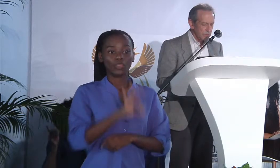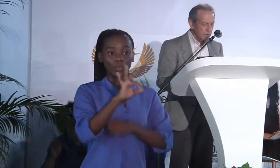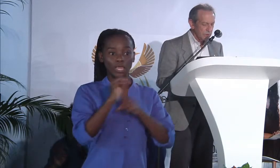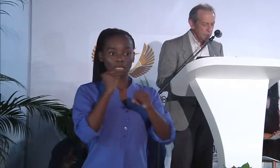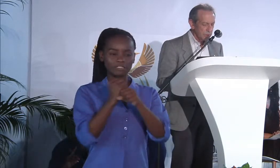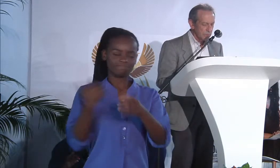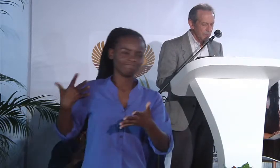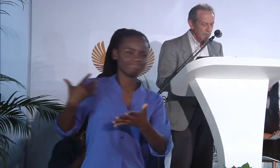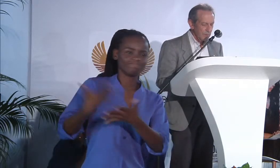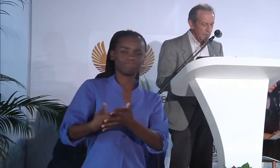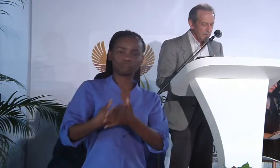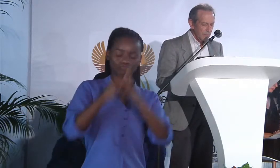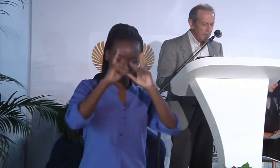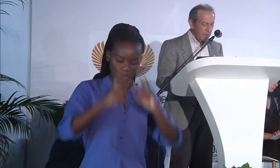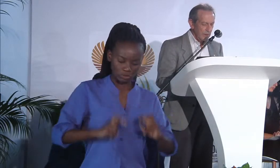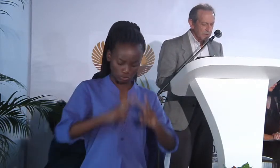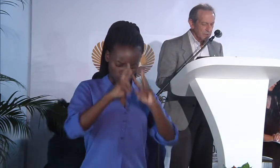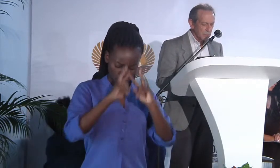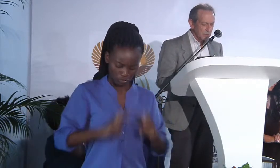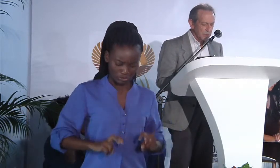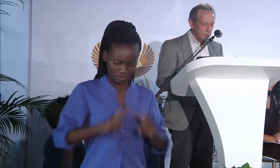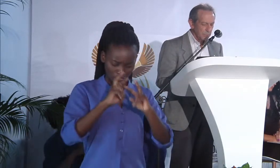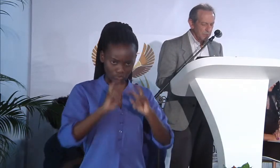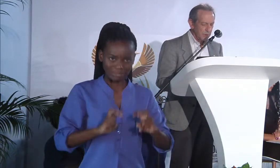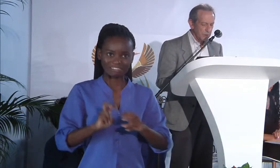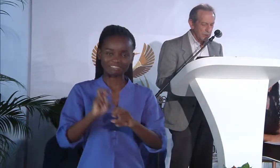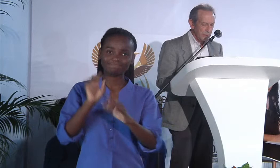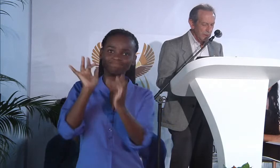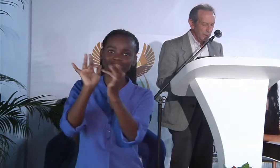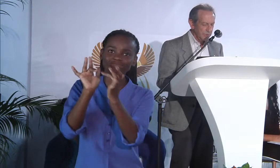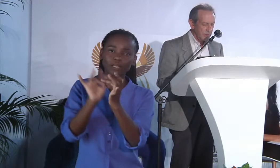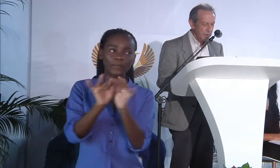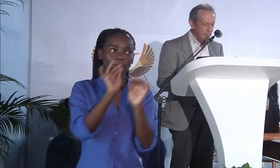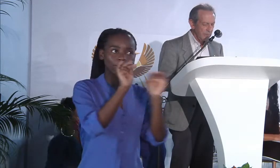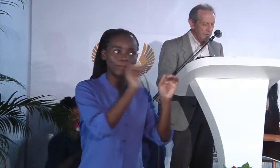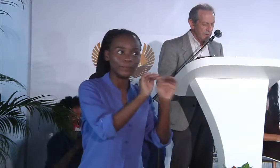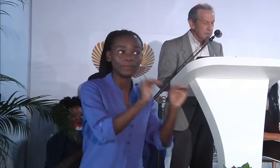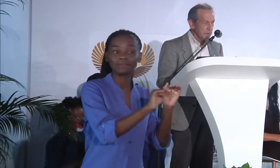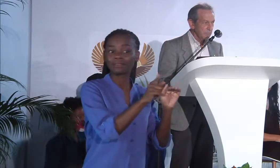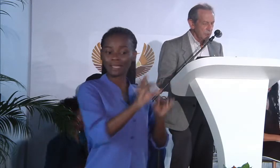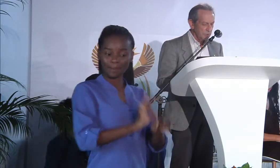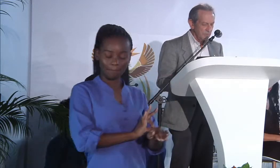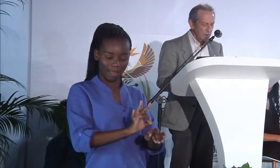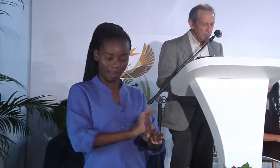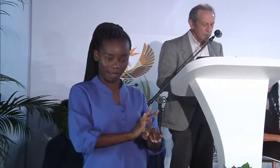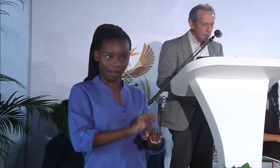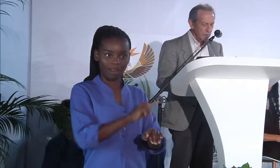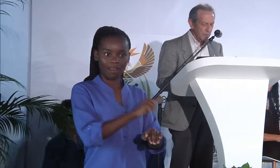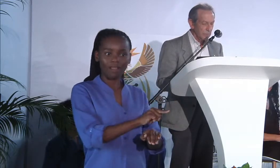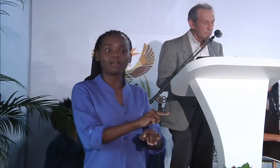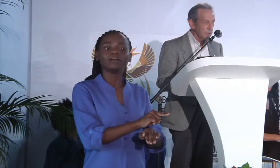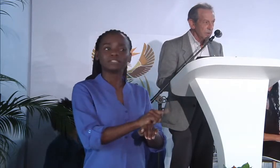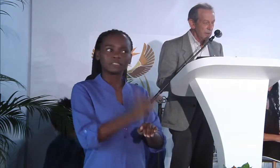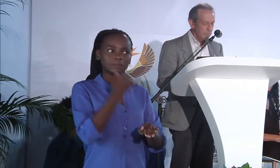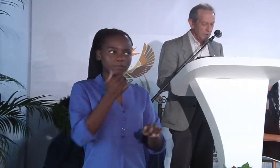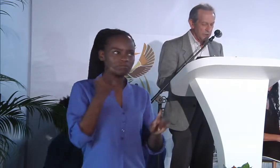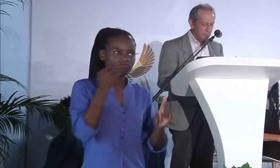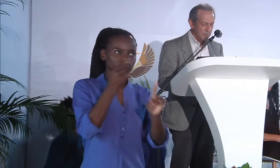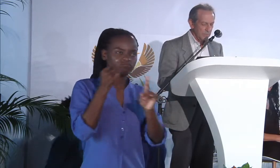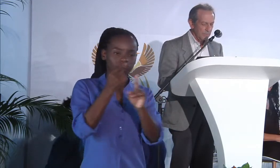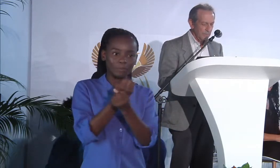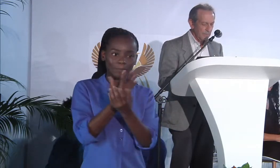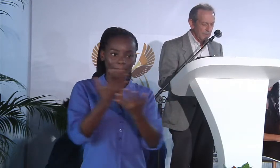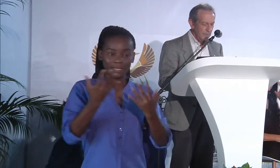consultation and research, the plan underscores social protection and health care instead of punitive measures of conviction and